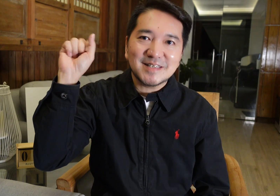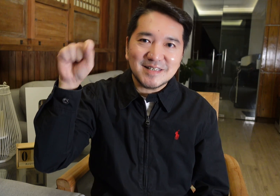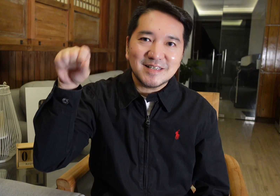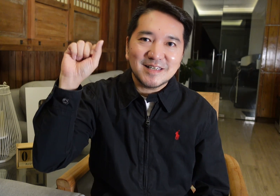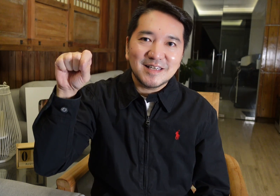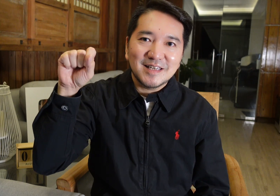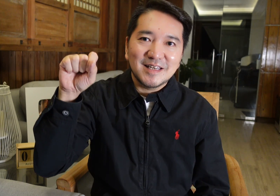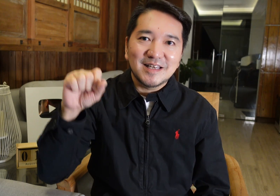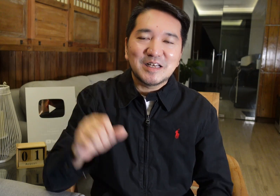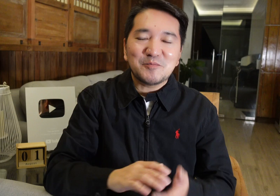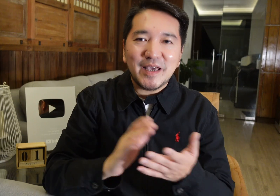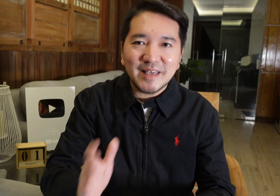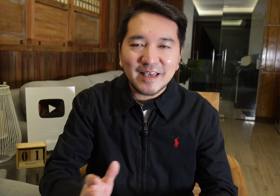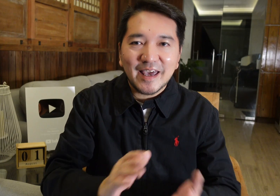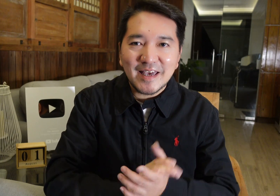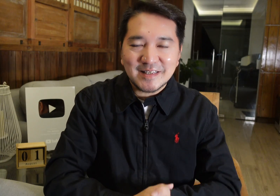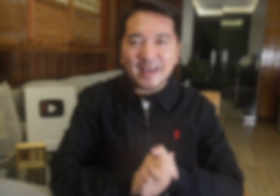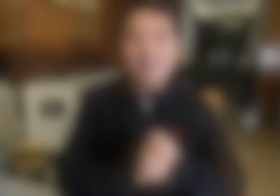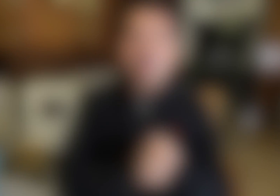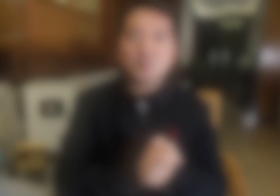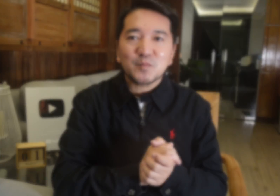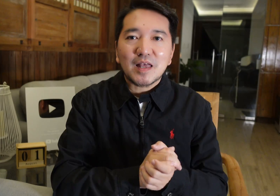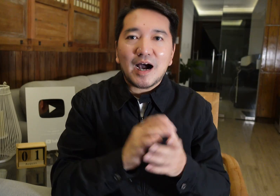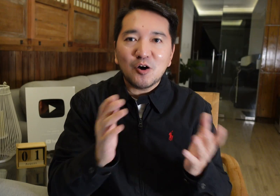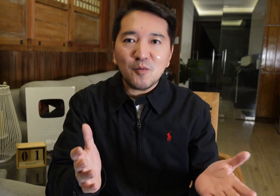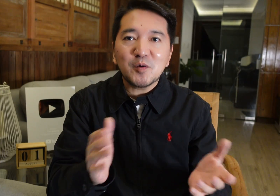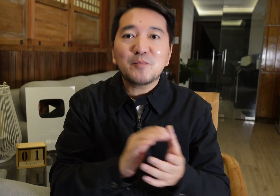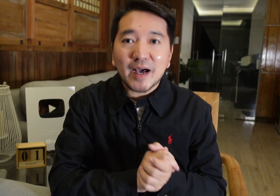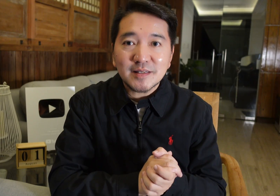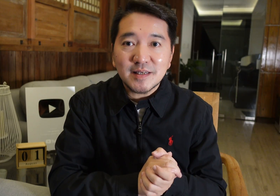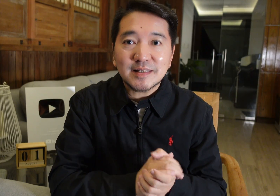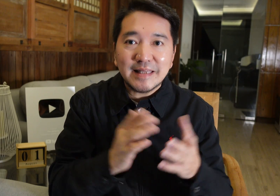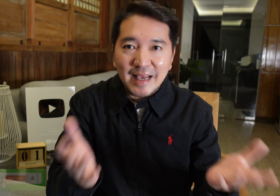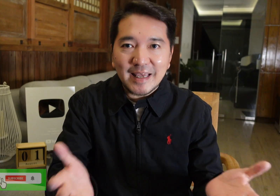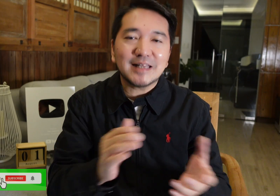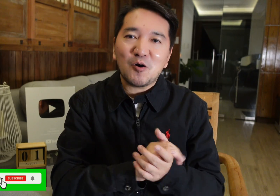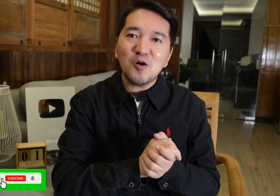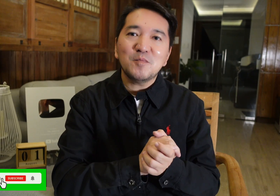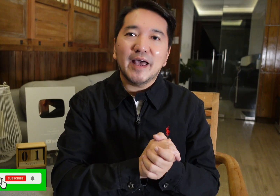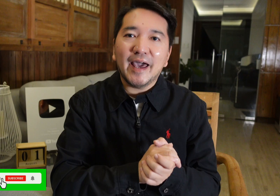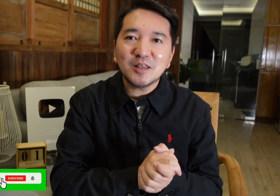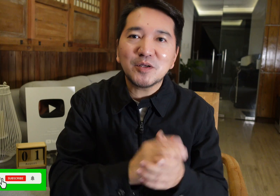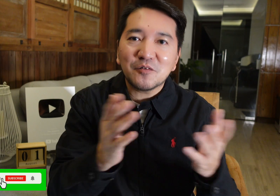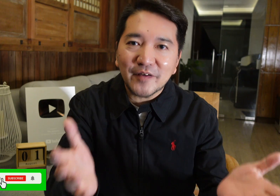Yes. So basic ASL. I hope you will practice this daily at home and with your